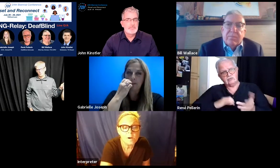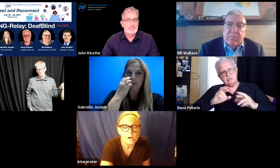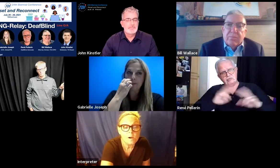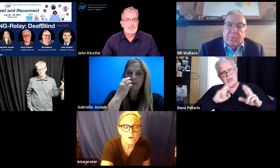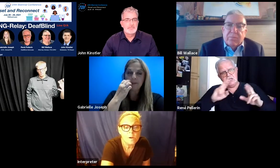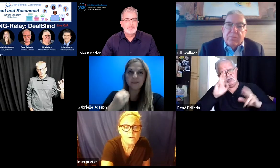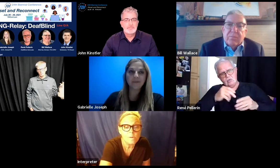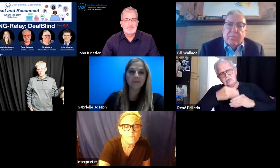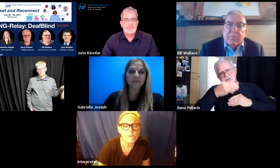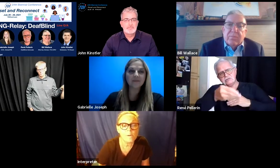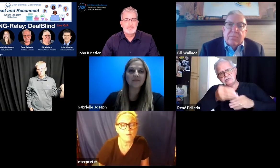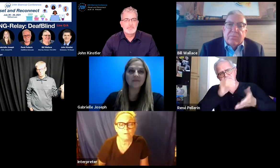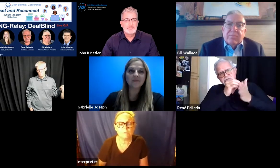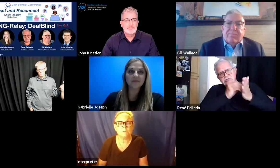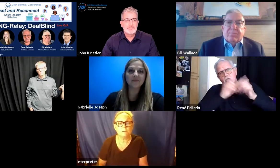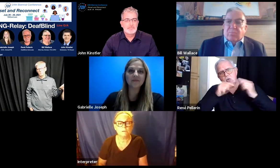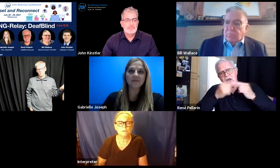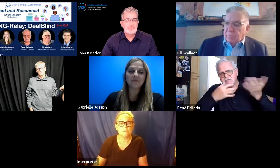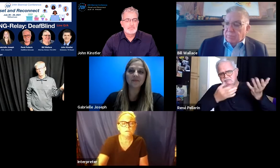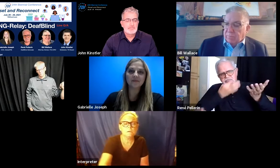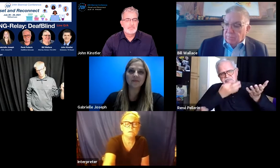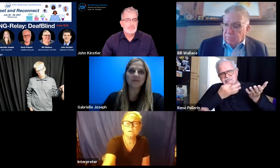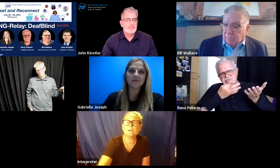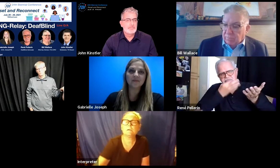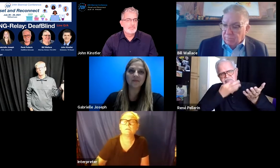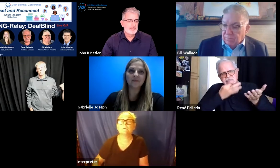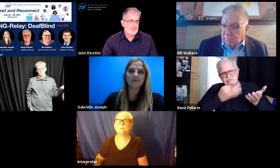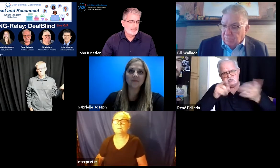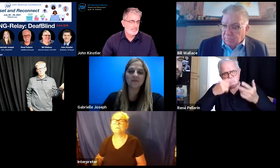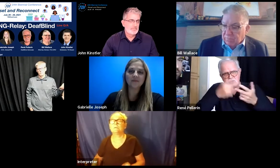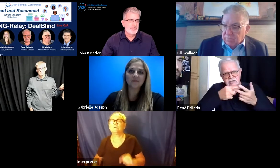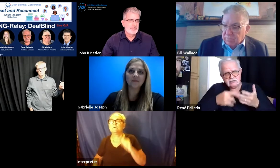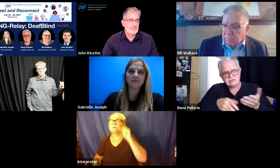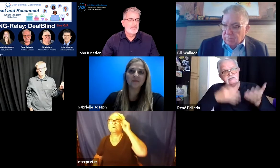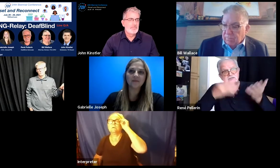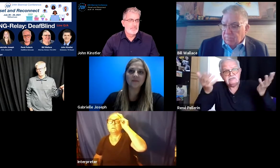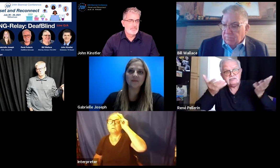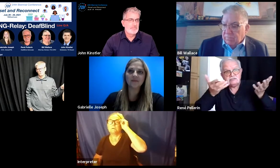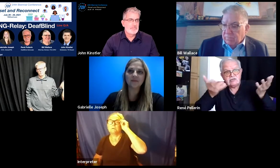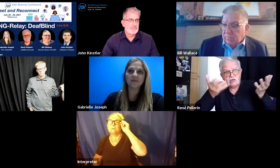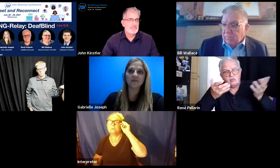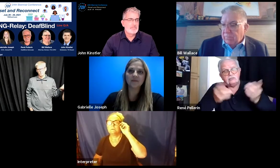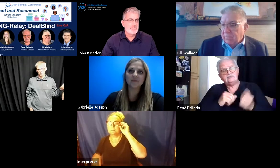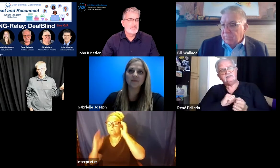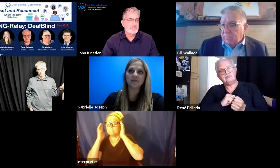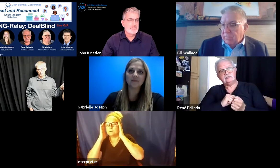funding and to reach out to Congress to see what the next steps are, what to